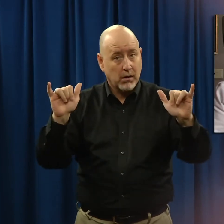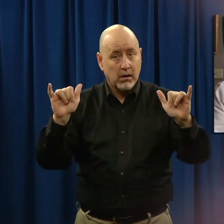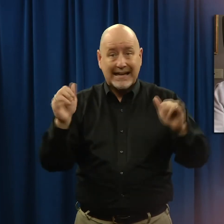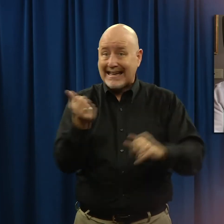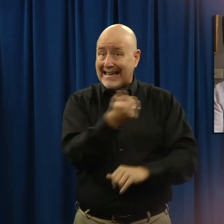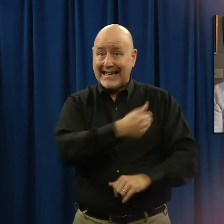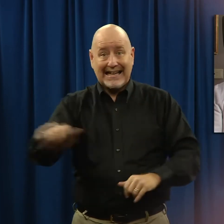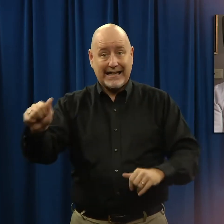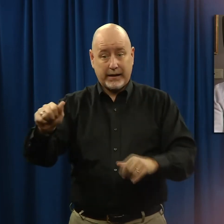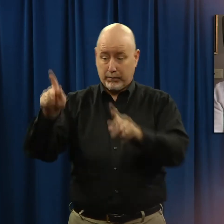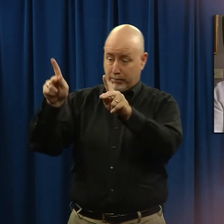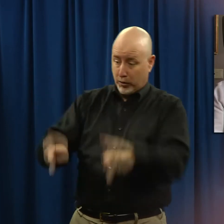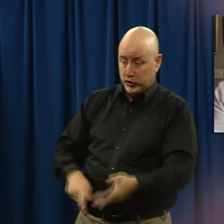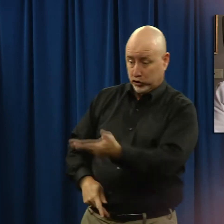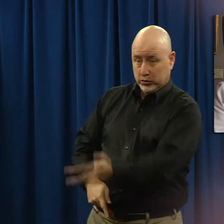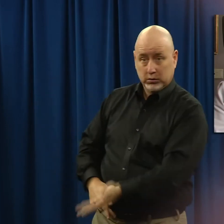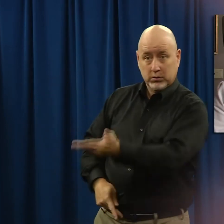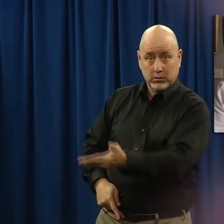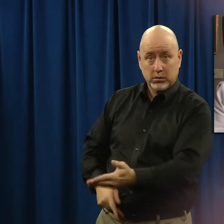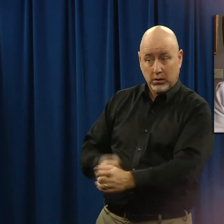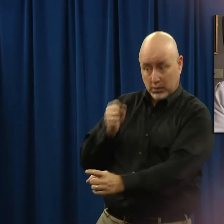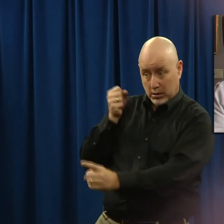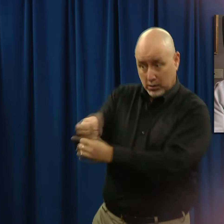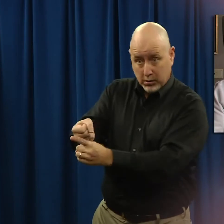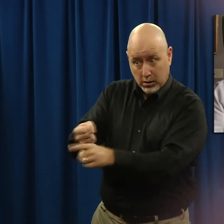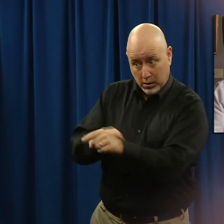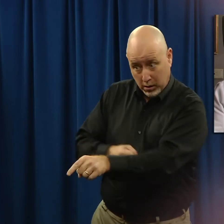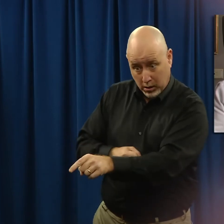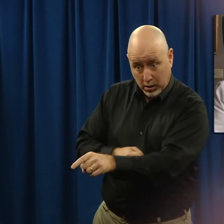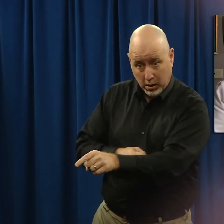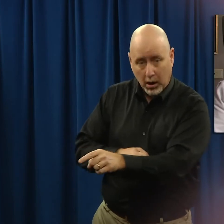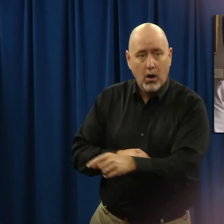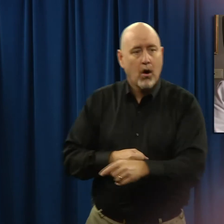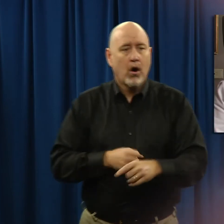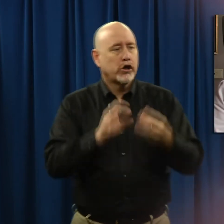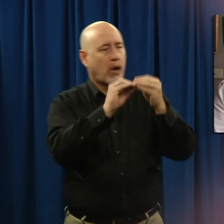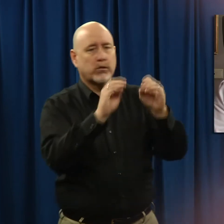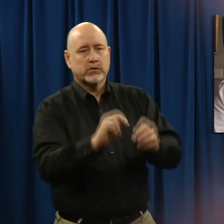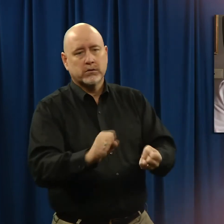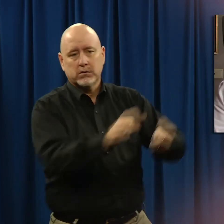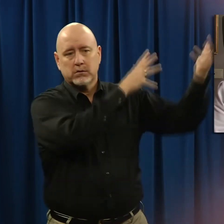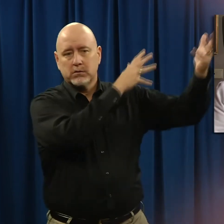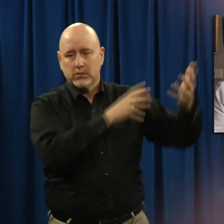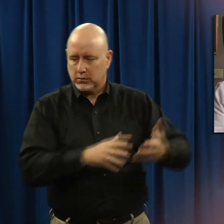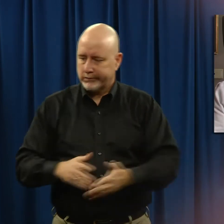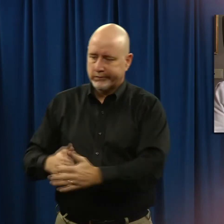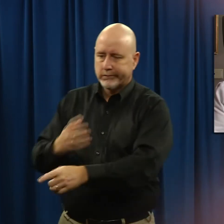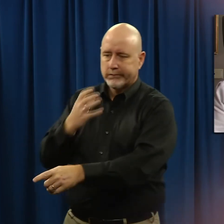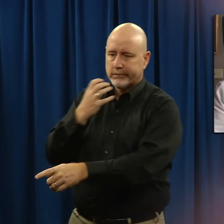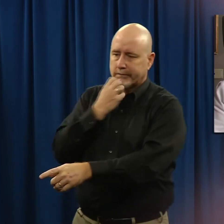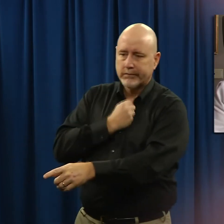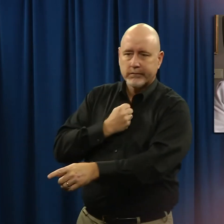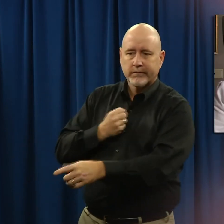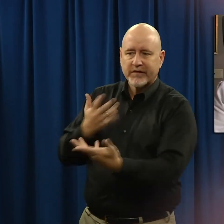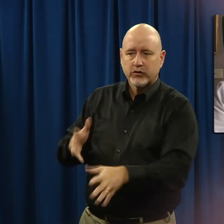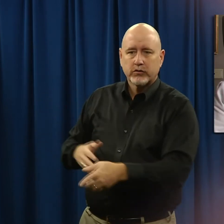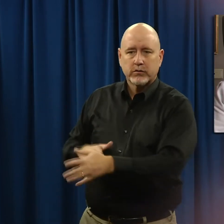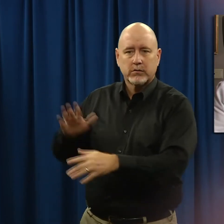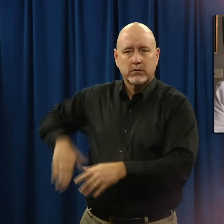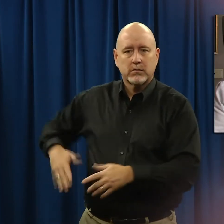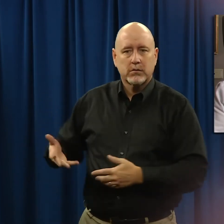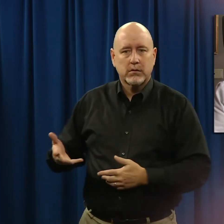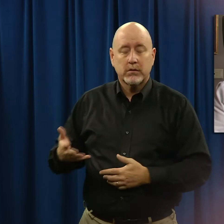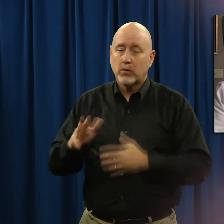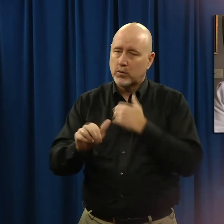any given individual, if that occurs, then the statistics are 100%, you know. So it is